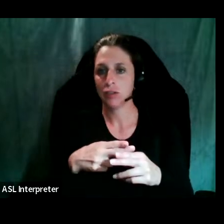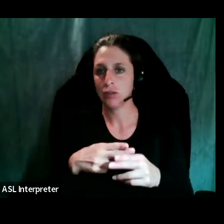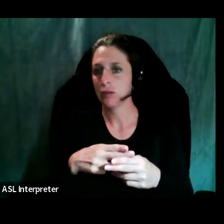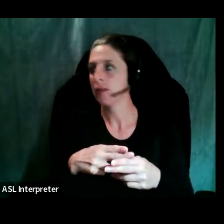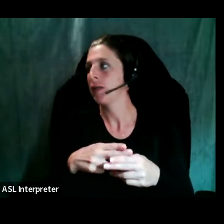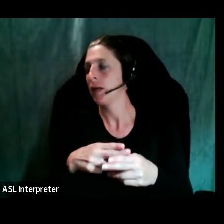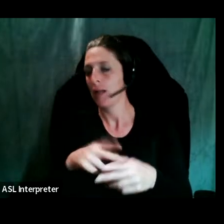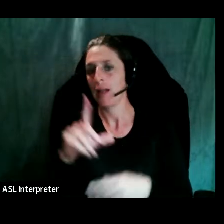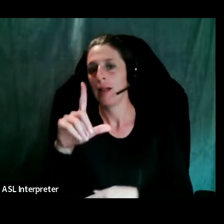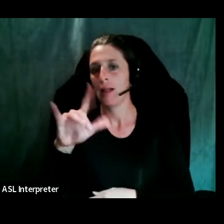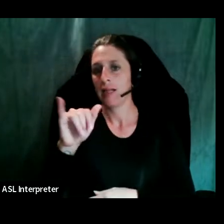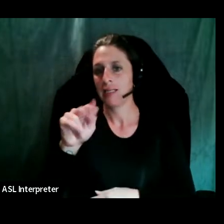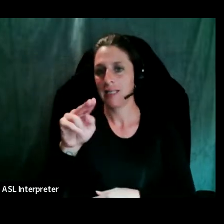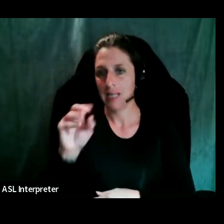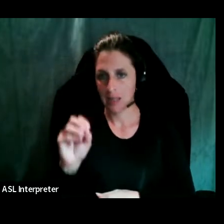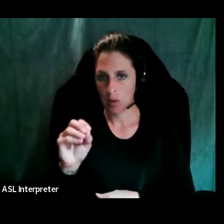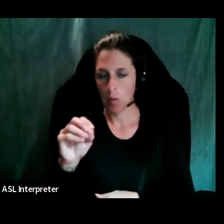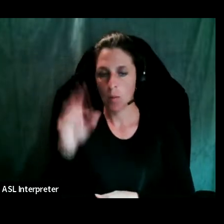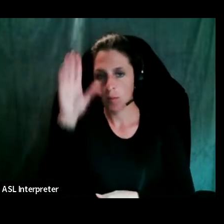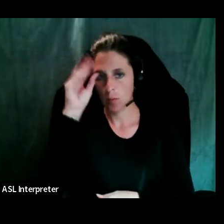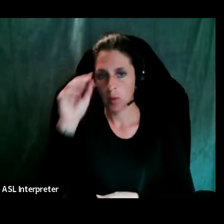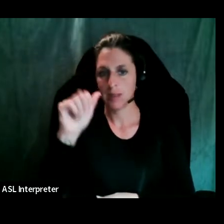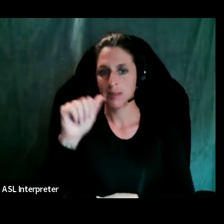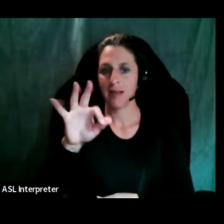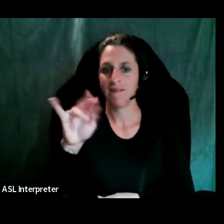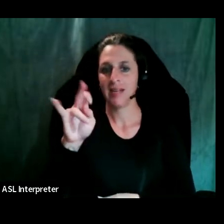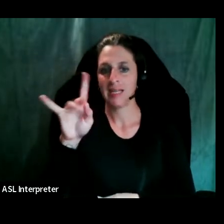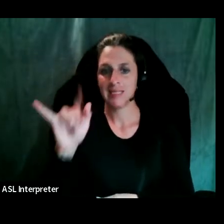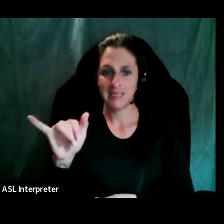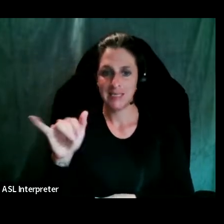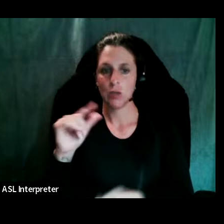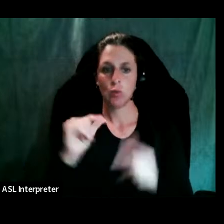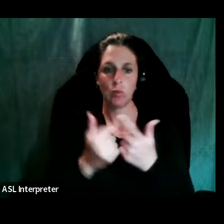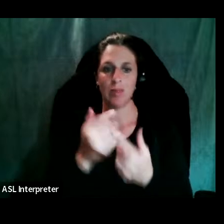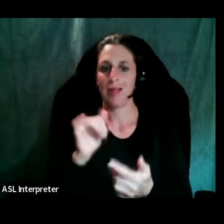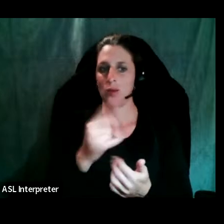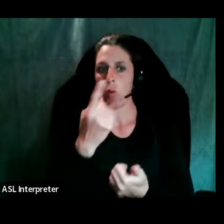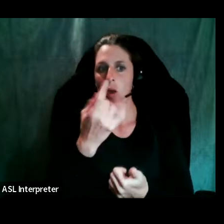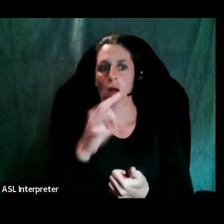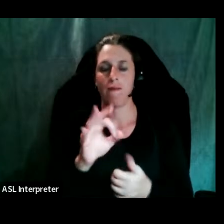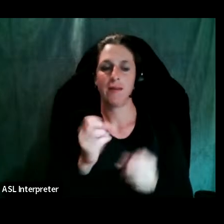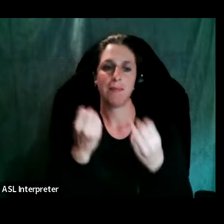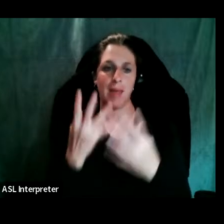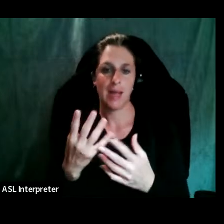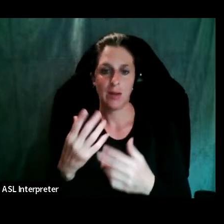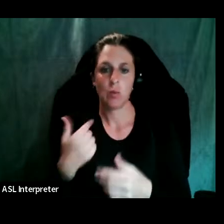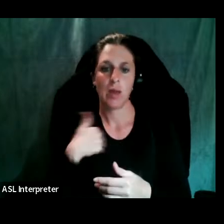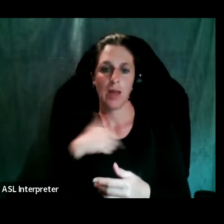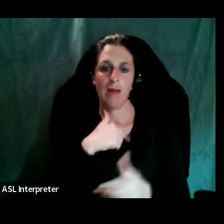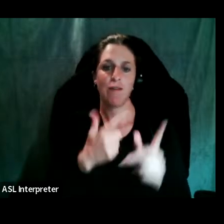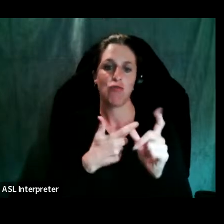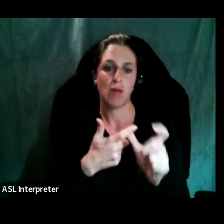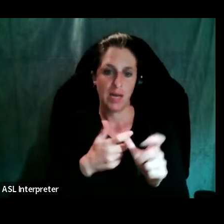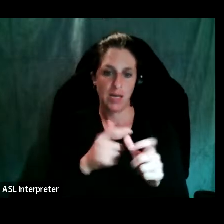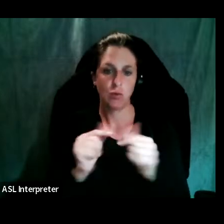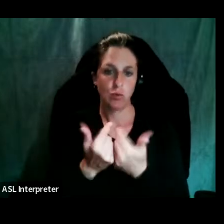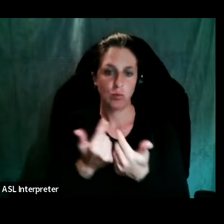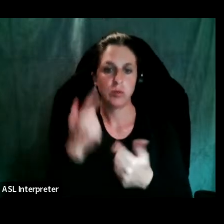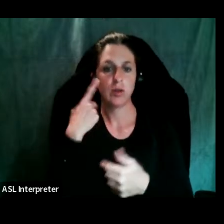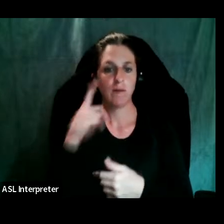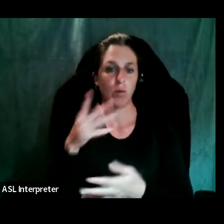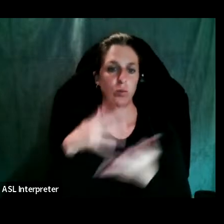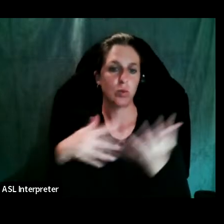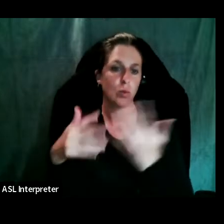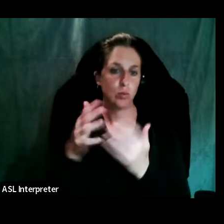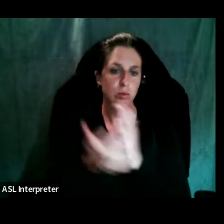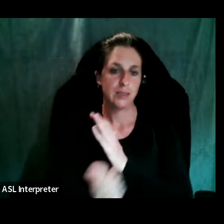the Latino Boys Affinity Group, and that's just one of many. We have running groups for social skills, just kind